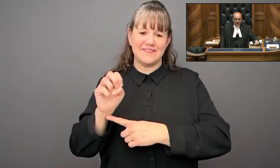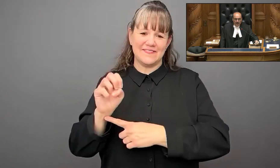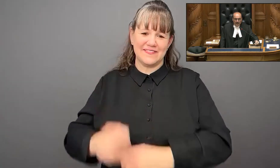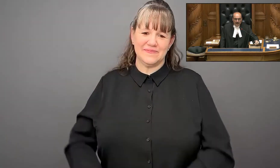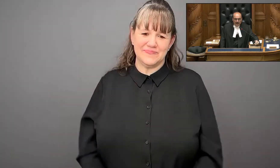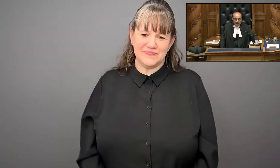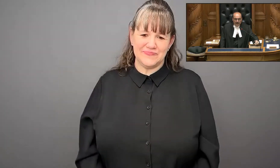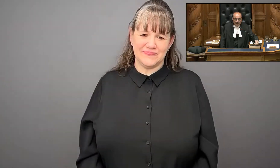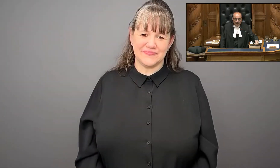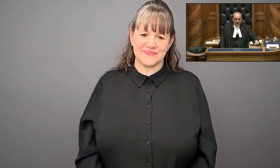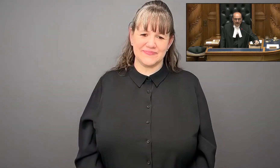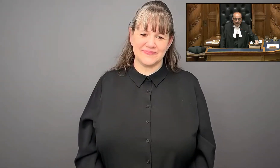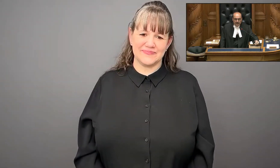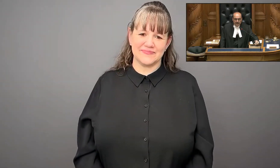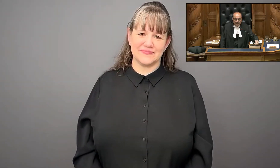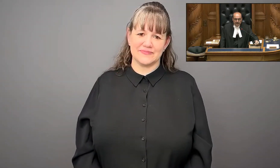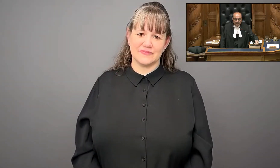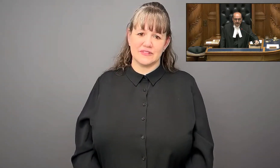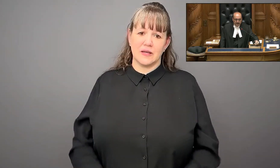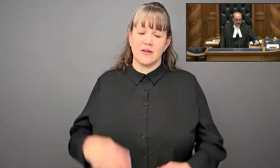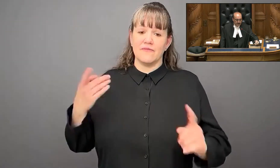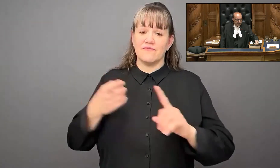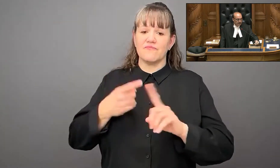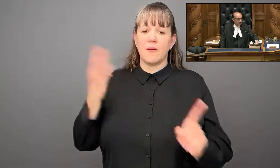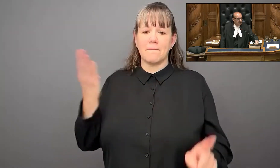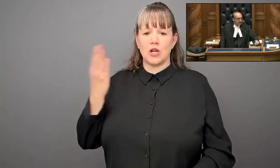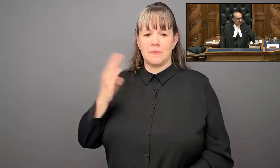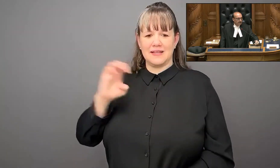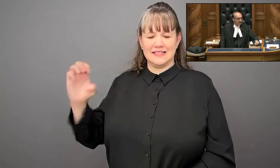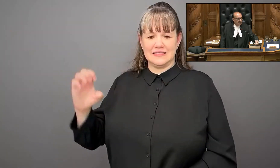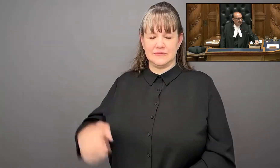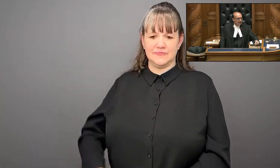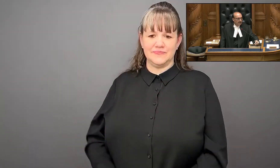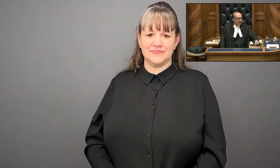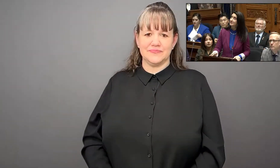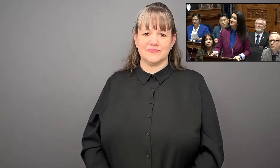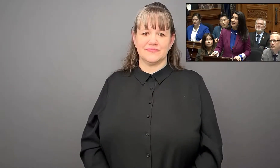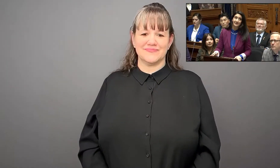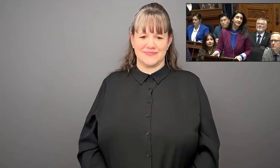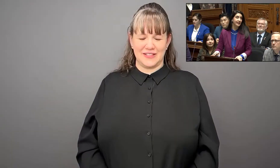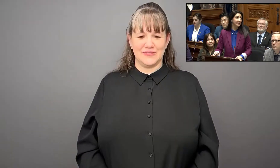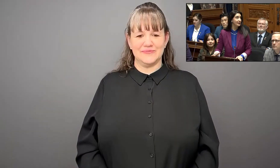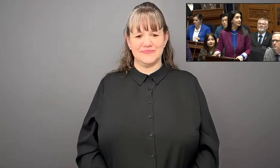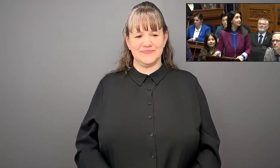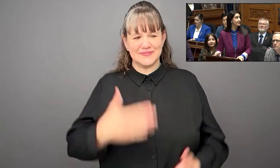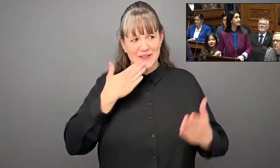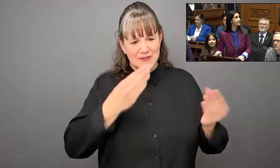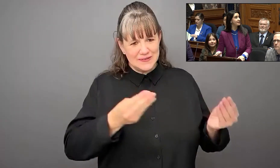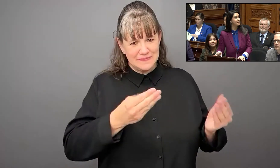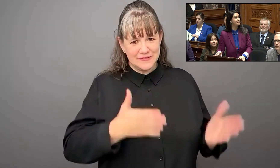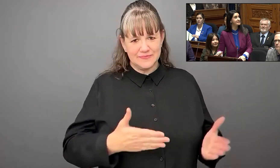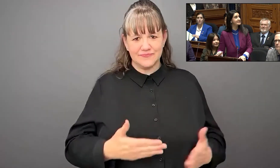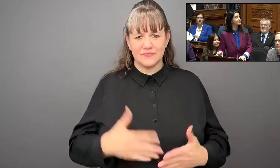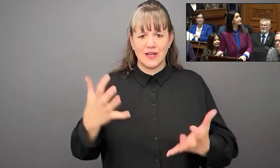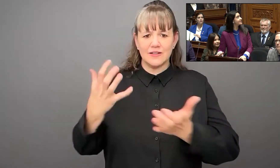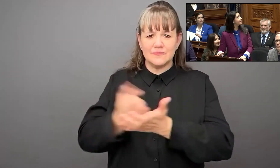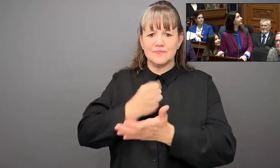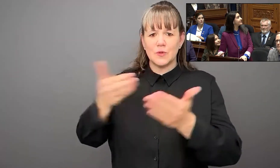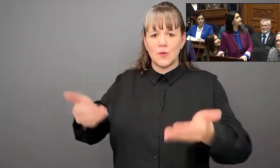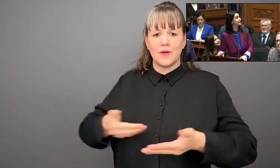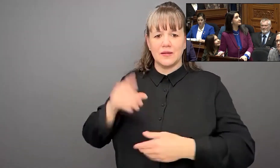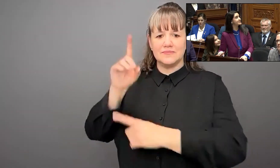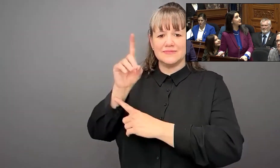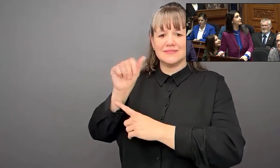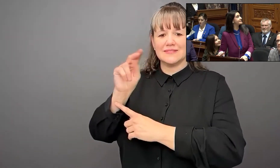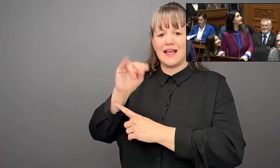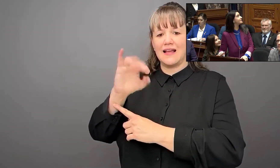Member for Burnaby East. Thank you, Mr. Speaker. I just want to welcome Daniel Heo, who is my new constituency